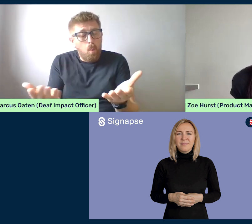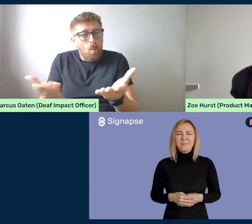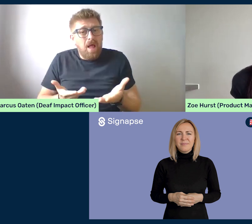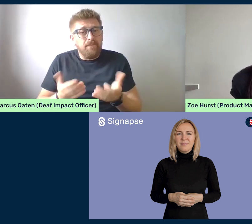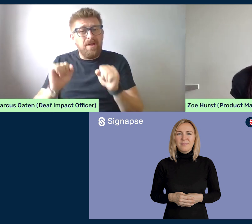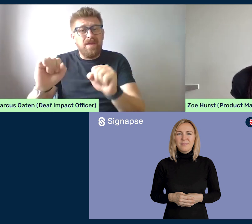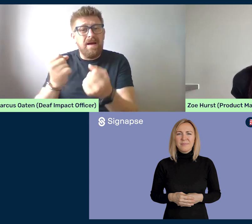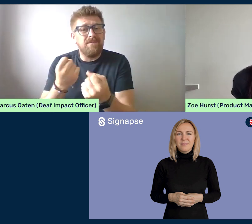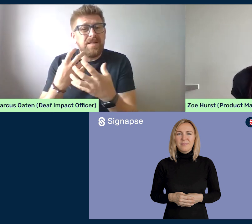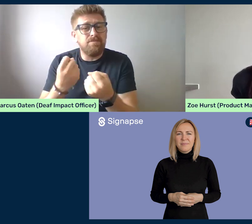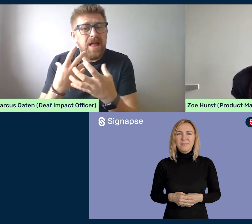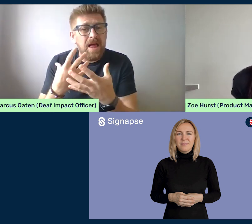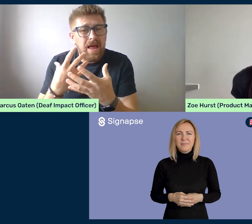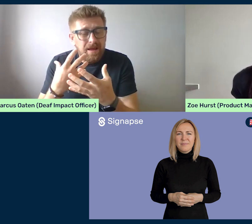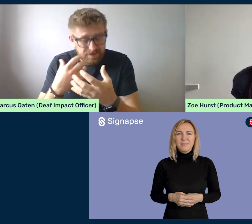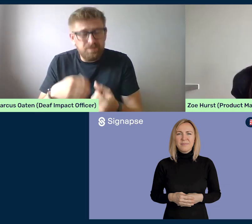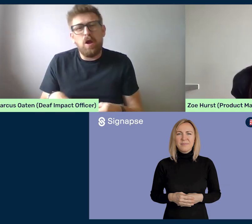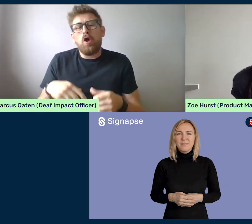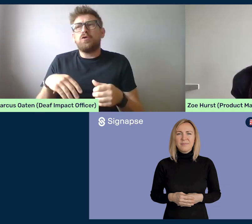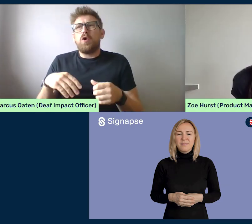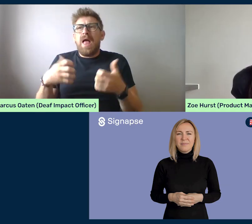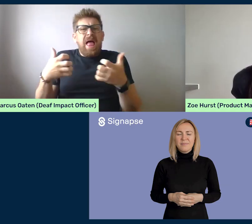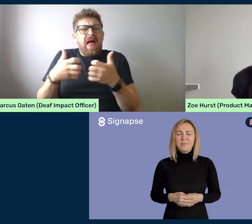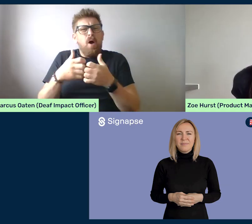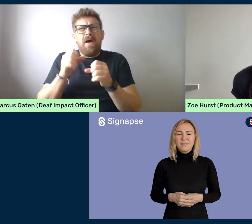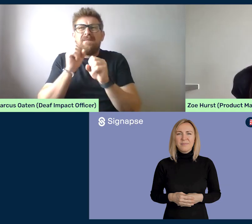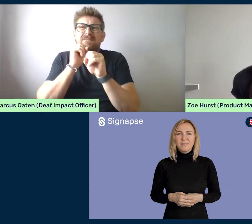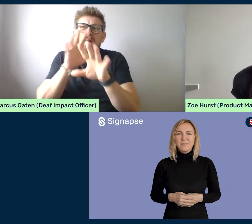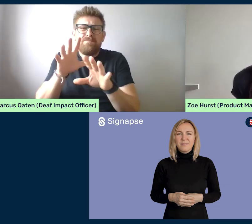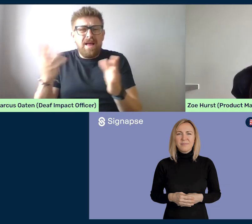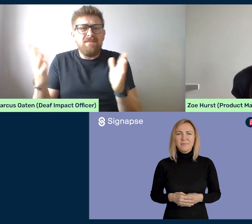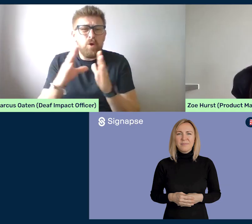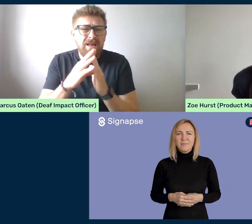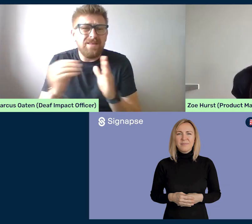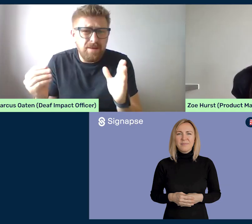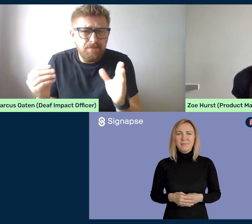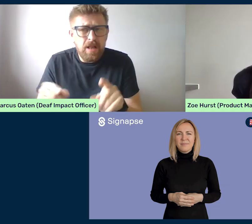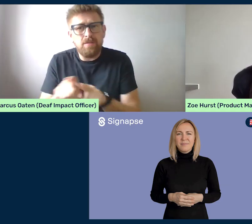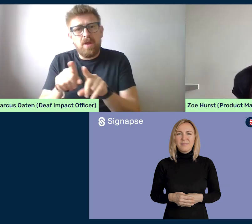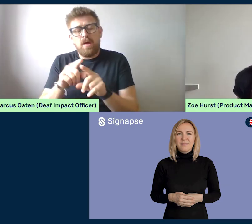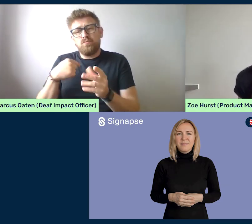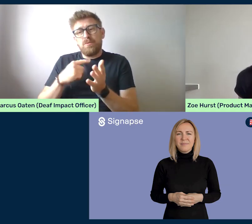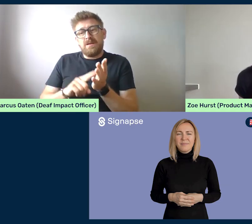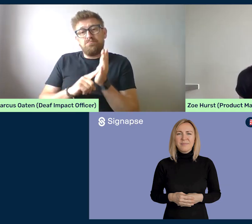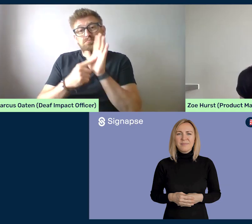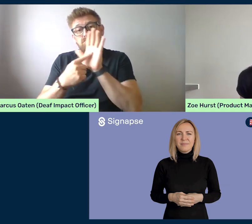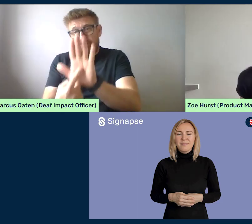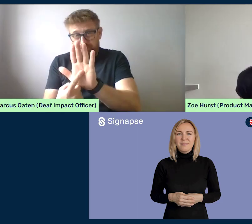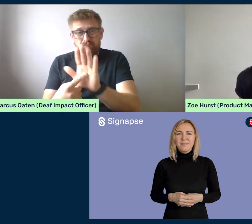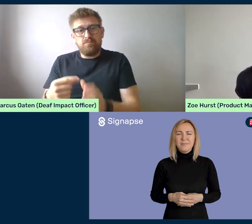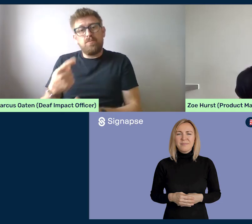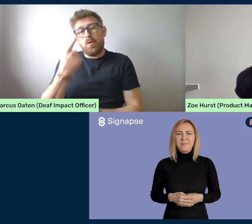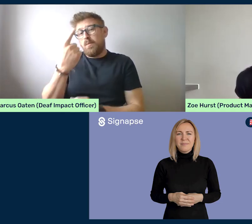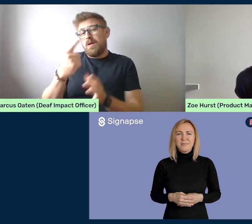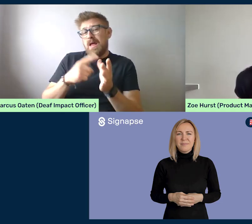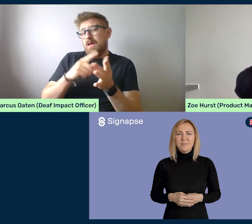different events all over. And we welcome that feedback. In terms of how